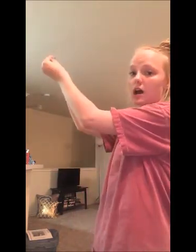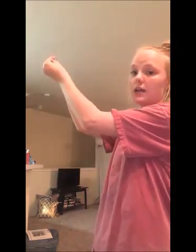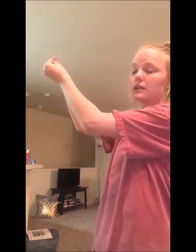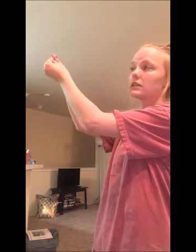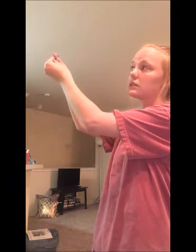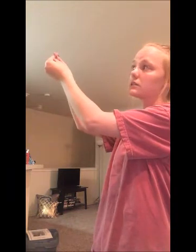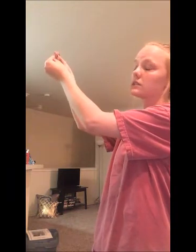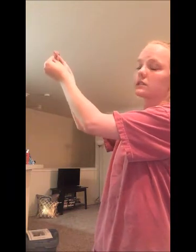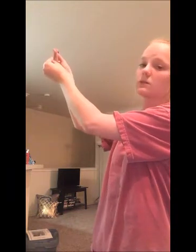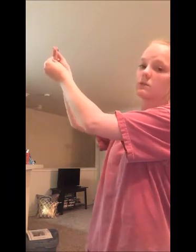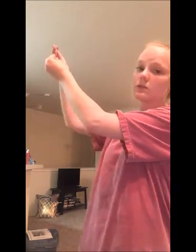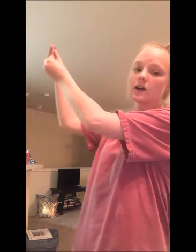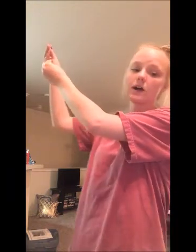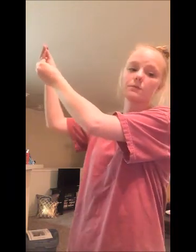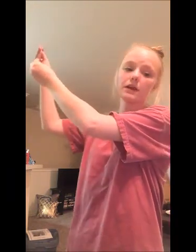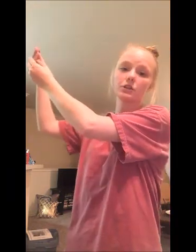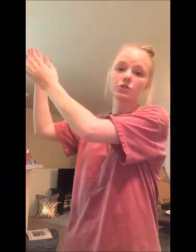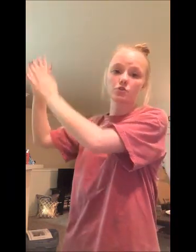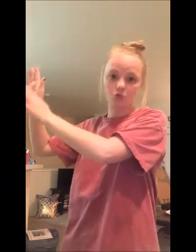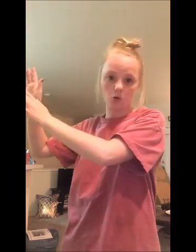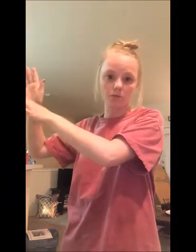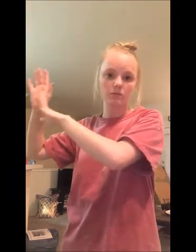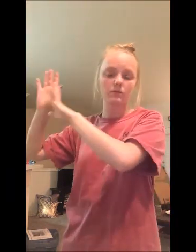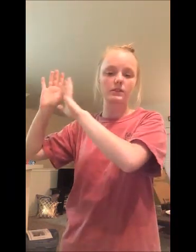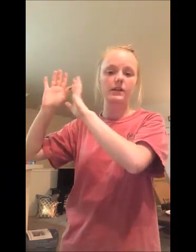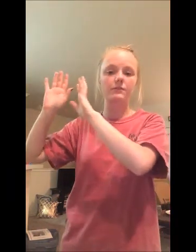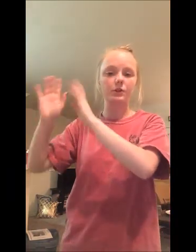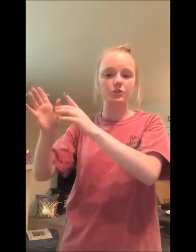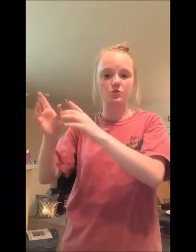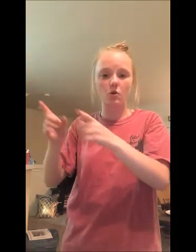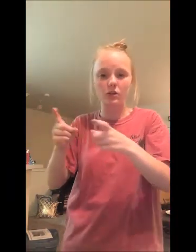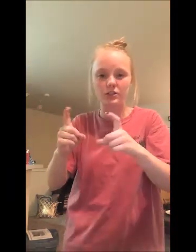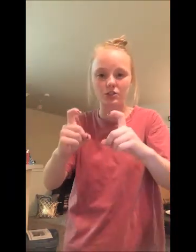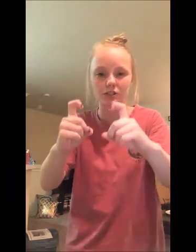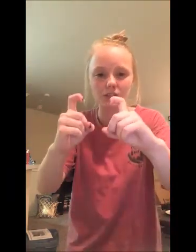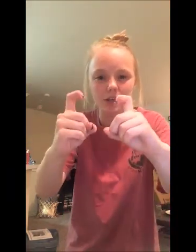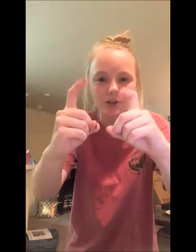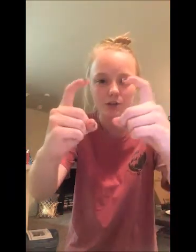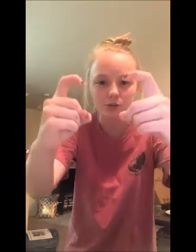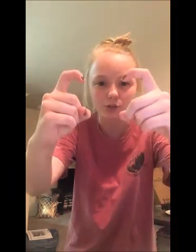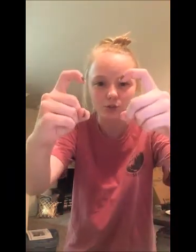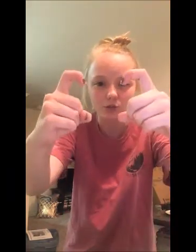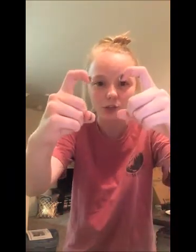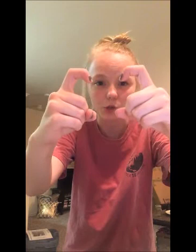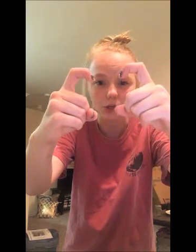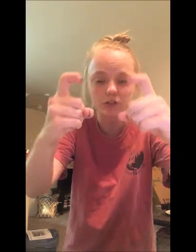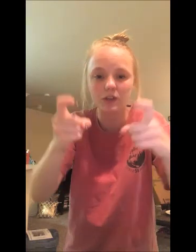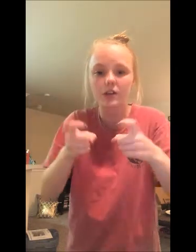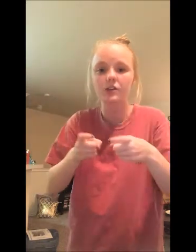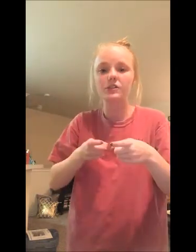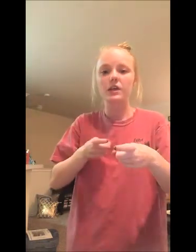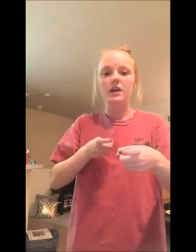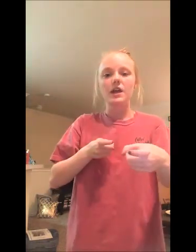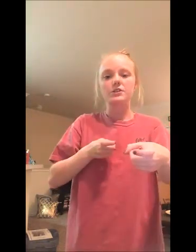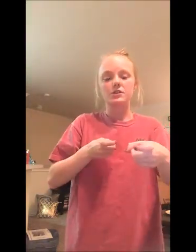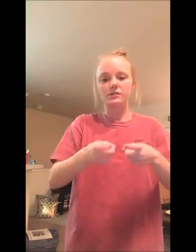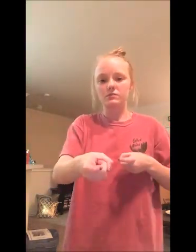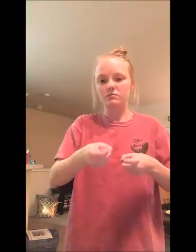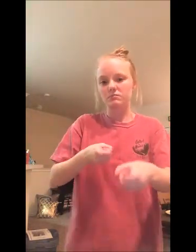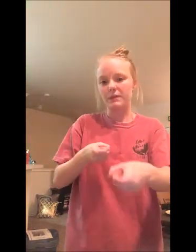God and control. The sign for control is just those 2 little hook fingers and just back